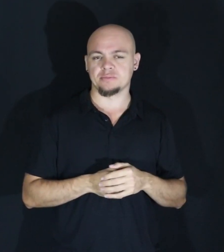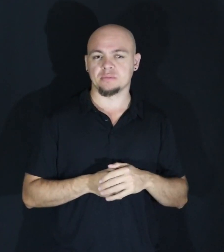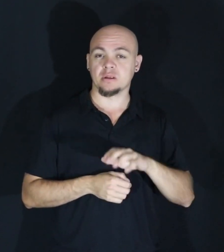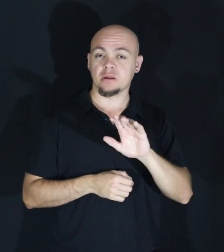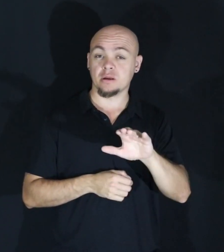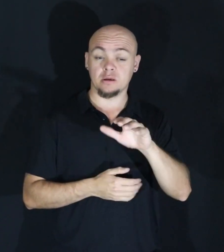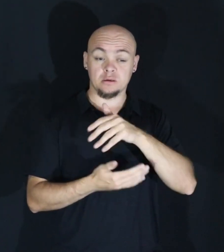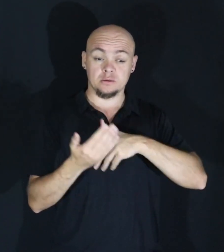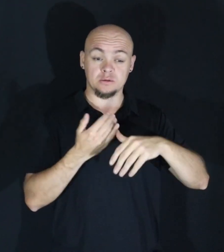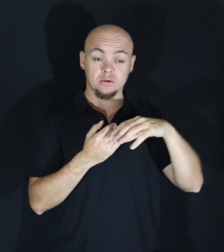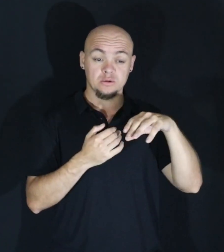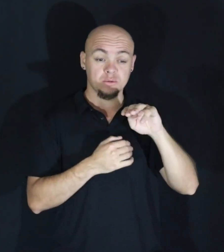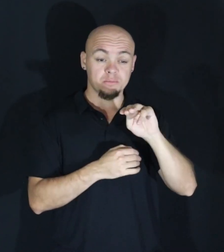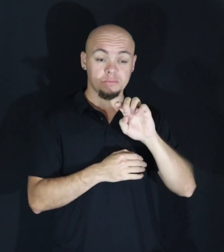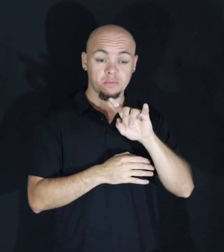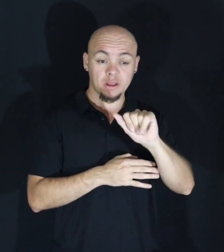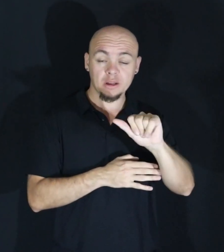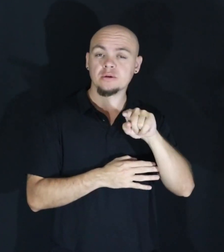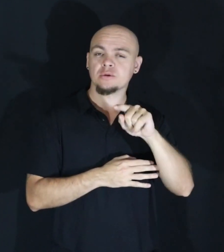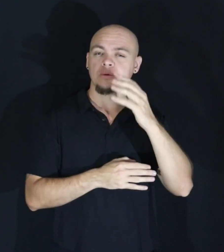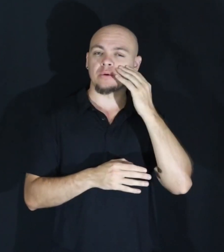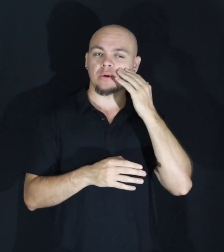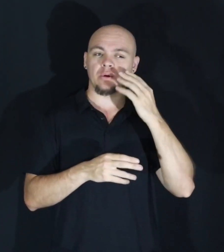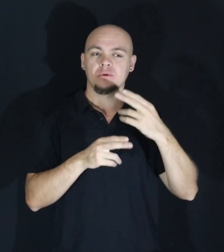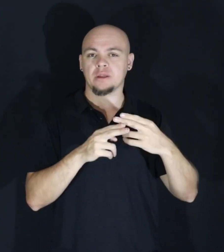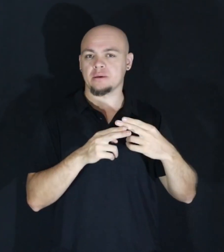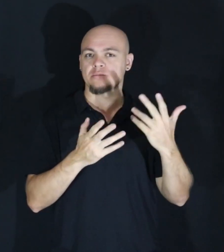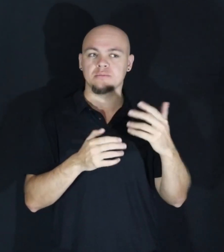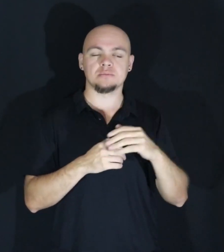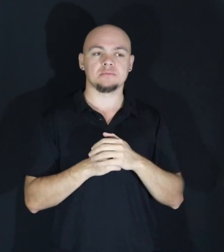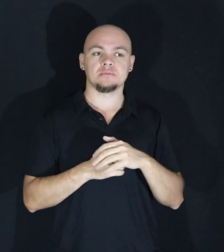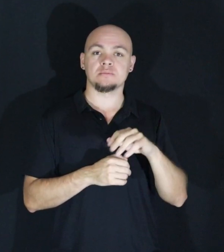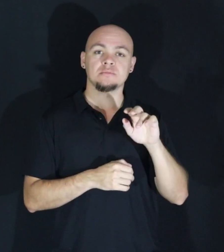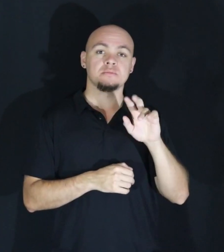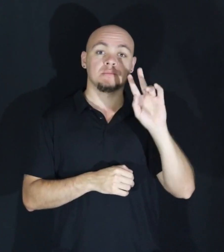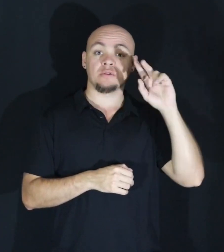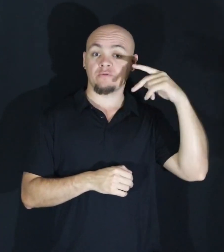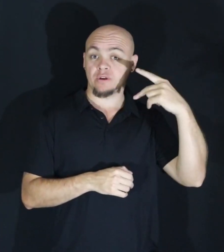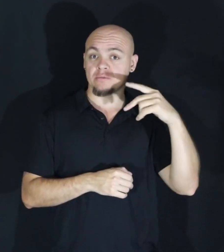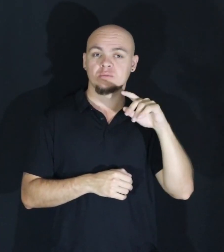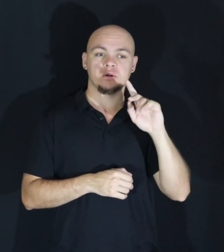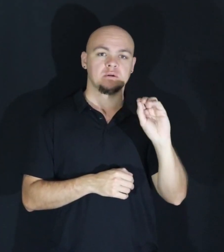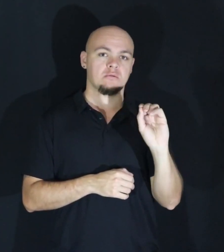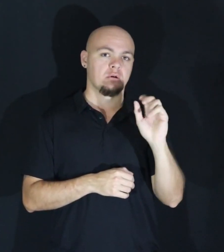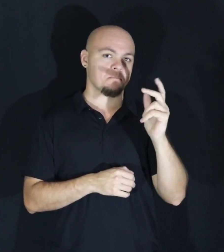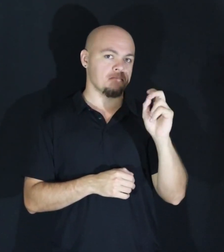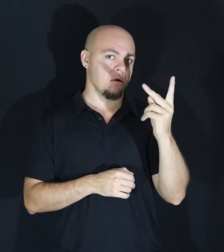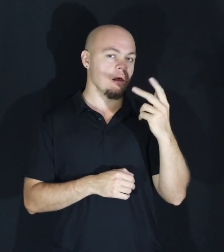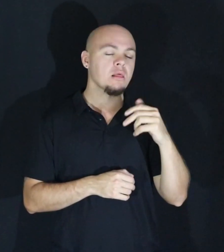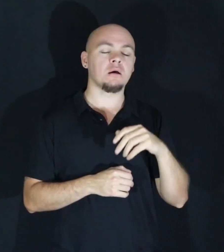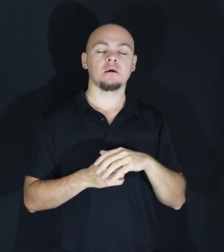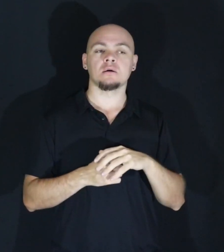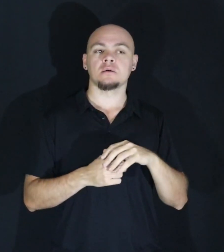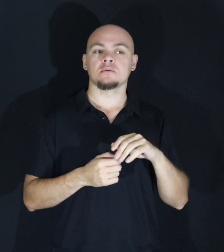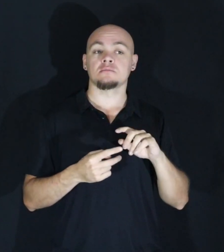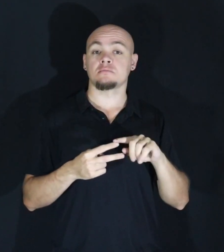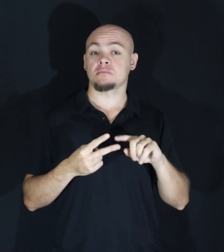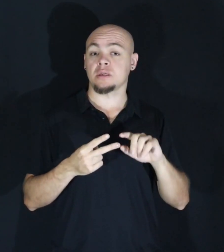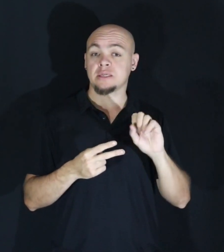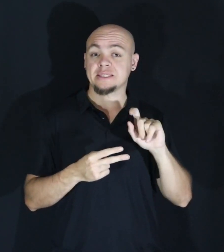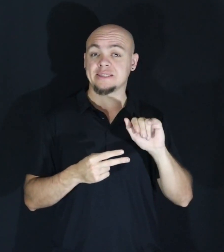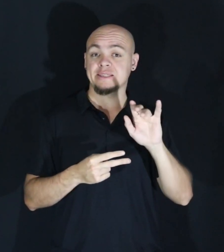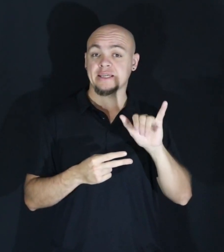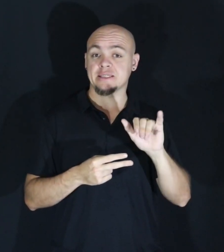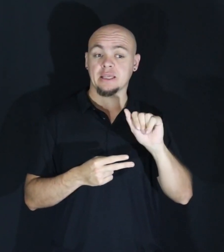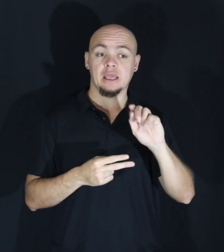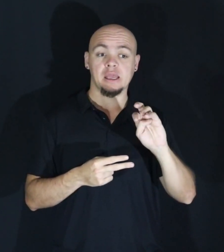Because of social media, you now know the names of people like Vice President Kamala Harris, Stacey